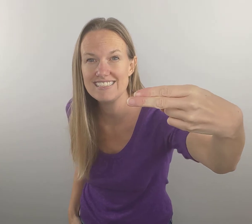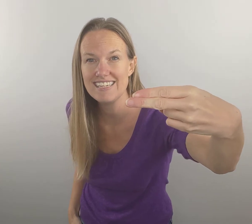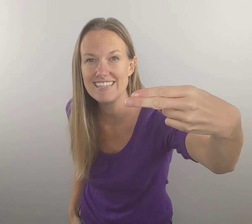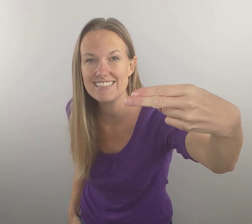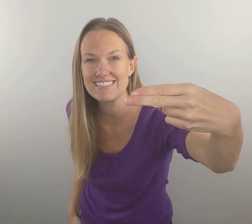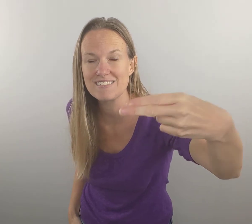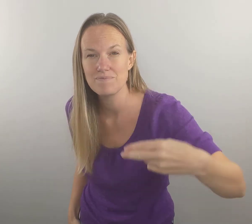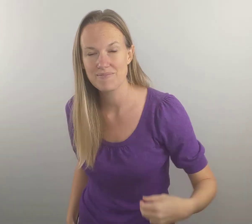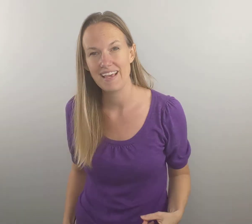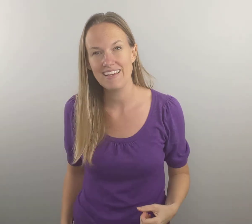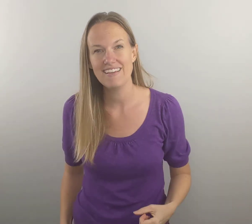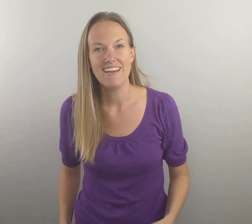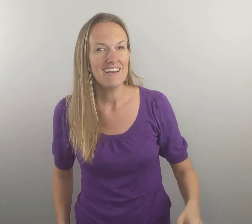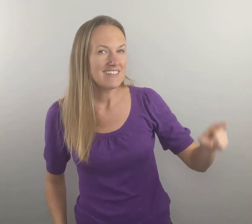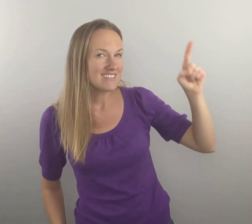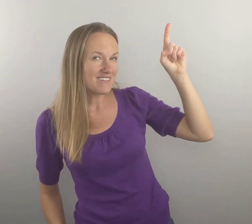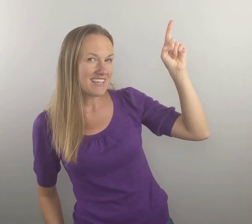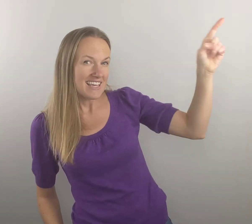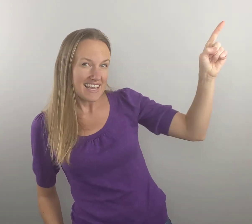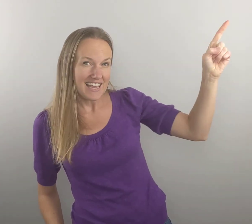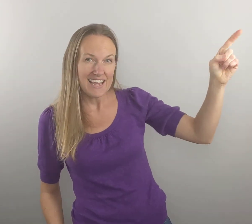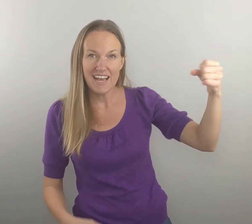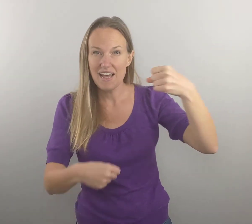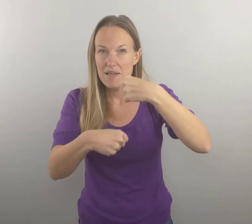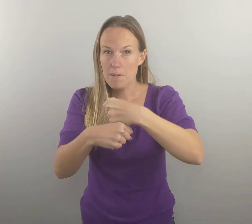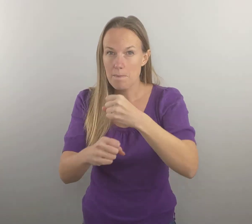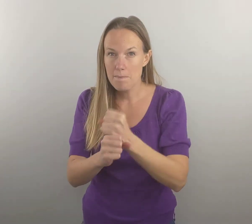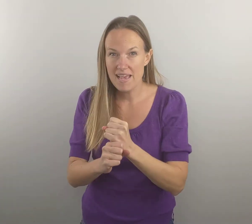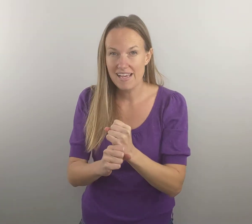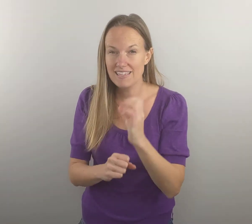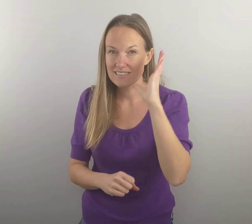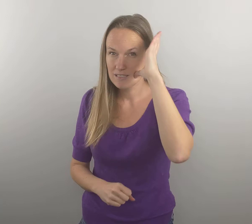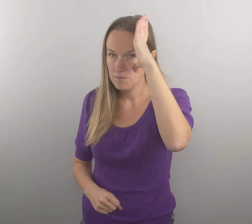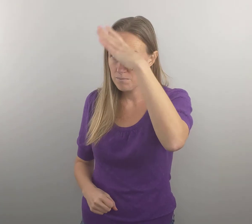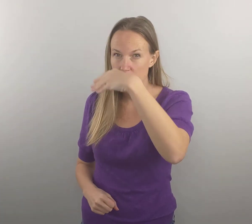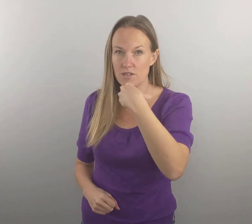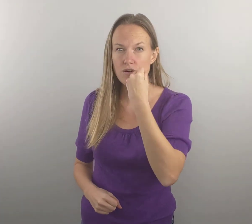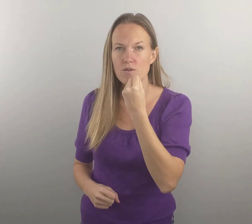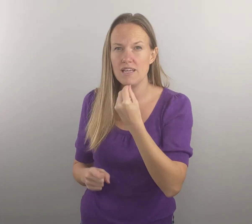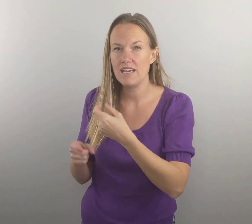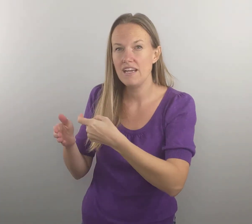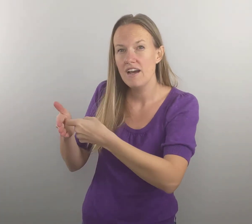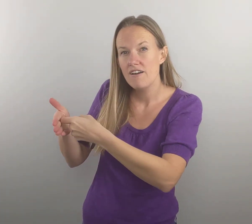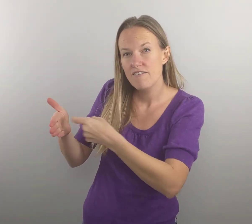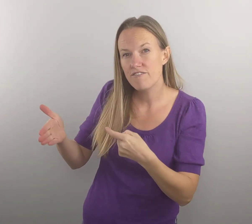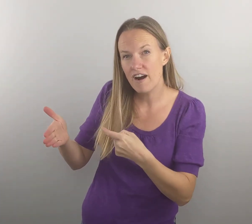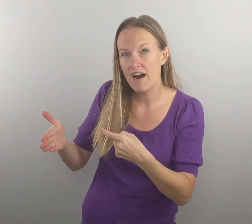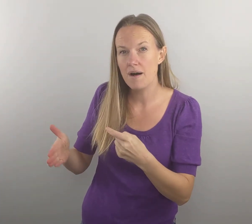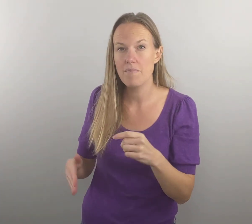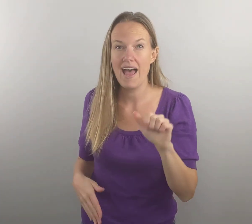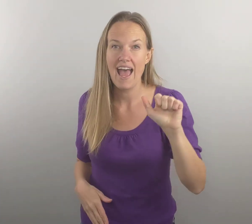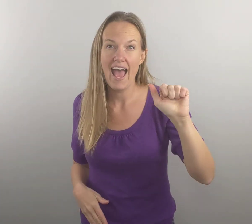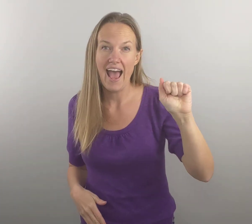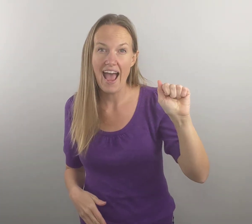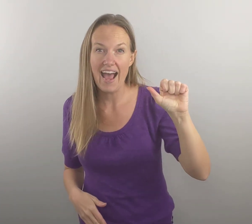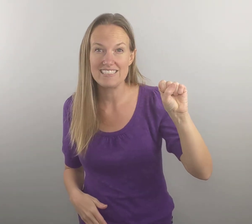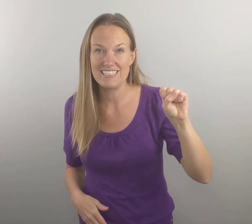like this, okay? So He makes beauty from